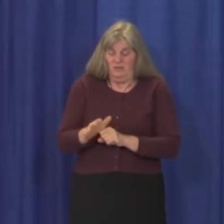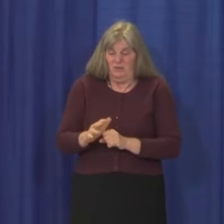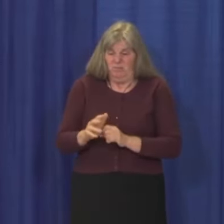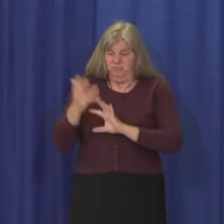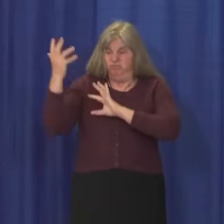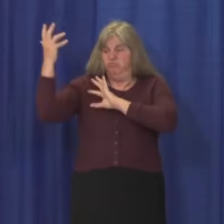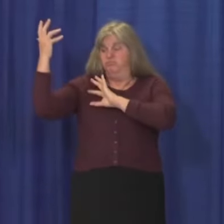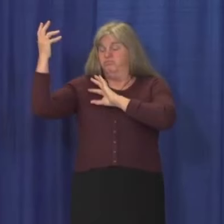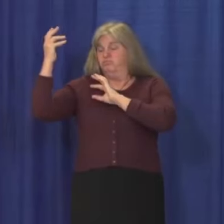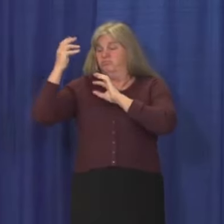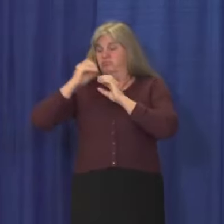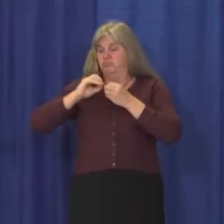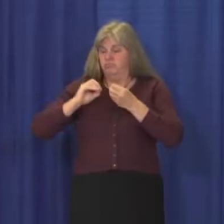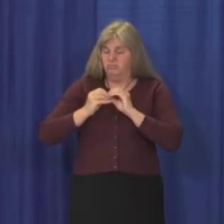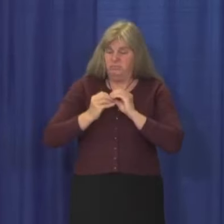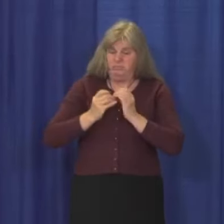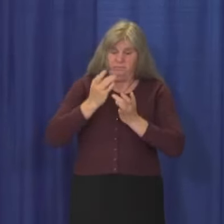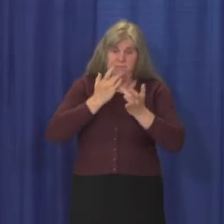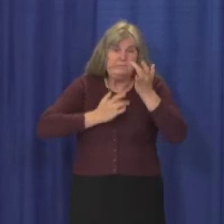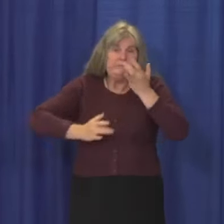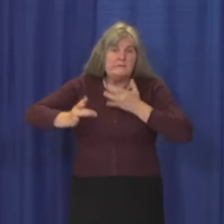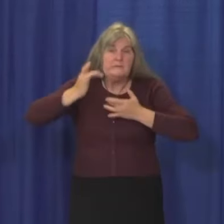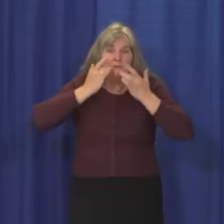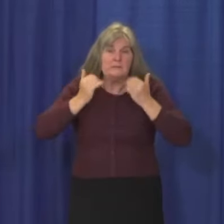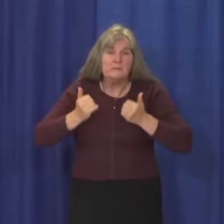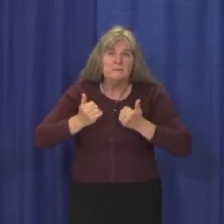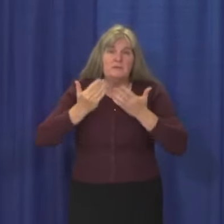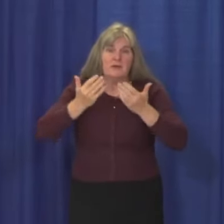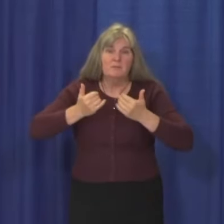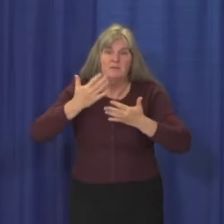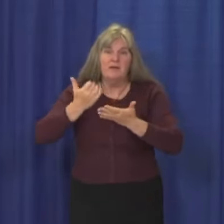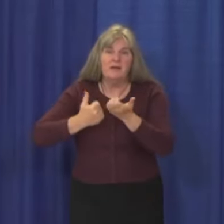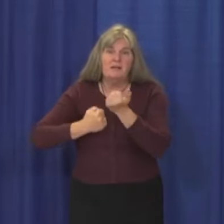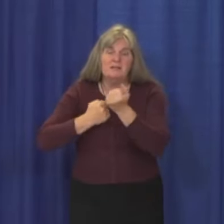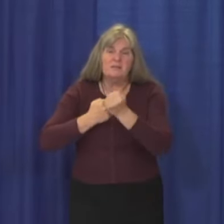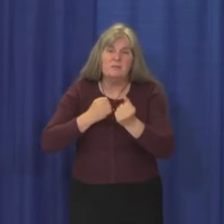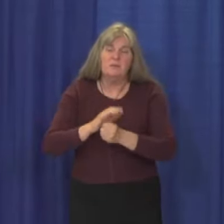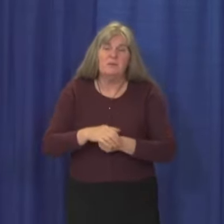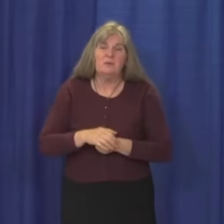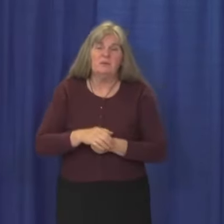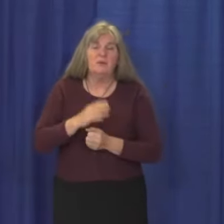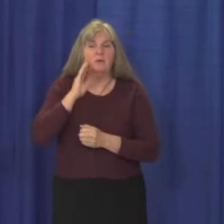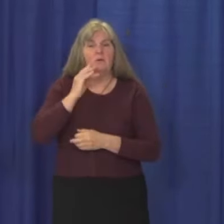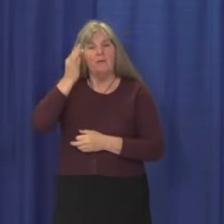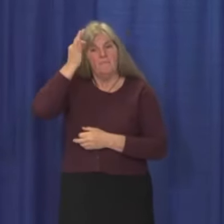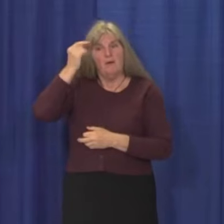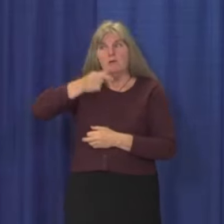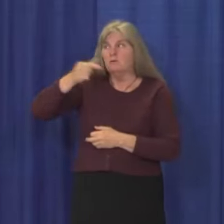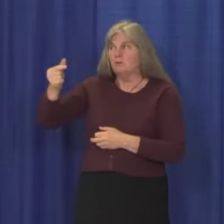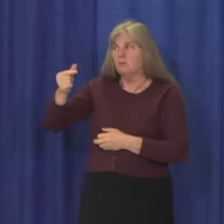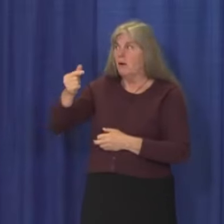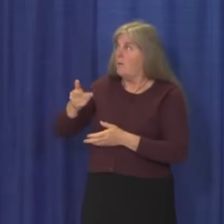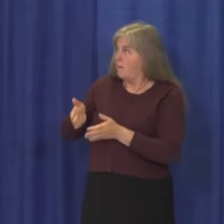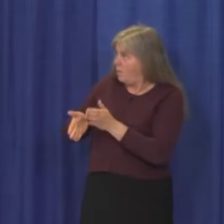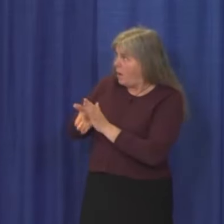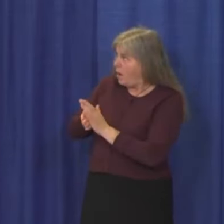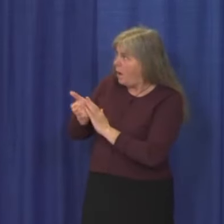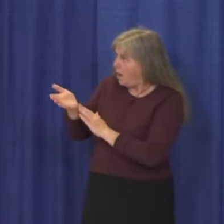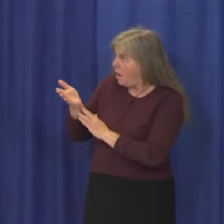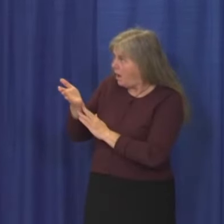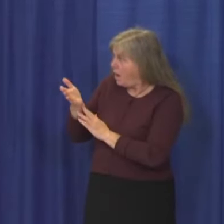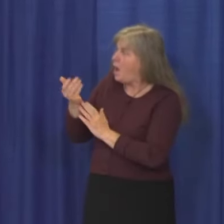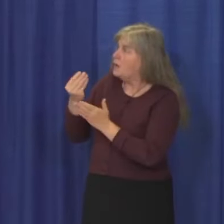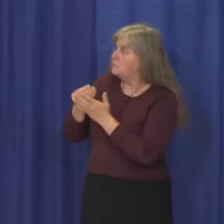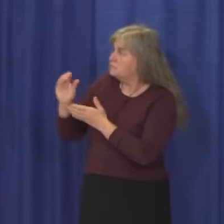our resources have been stretched thin. This week, the federal government approved our government's request for assistance to support